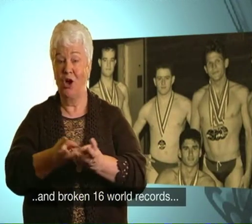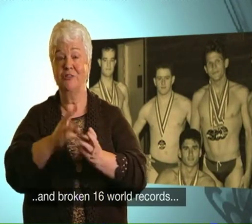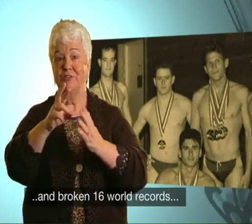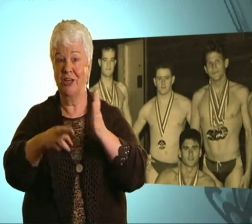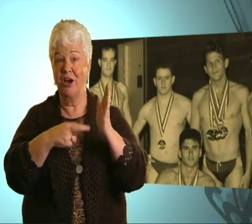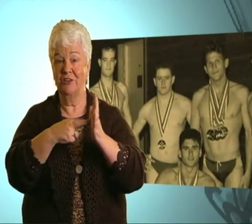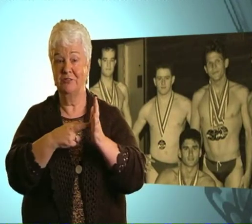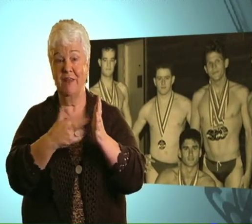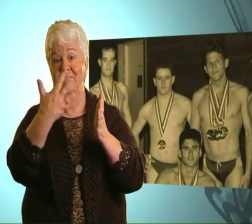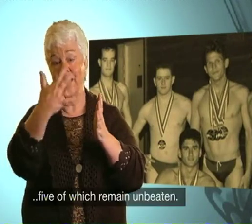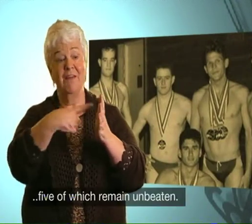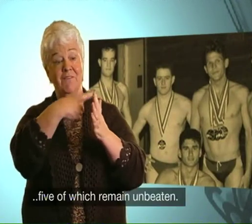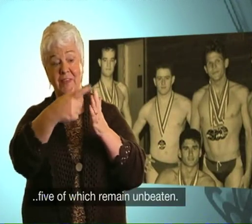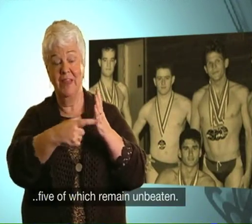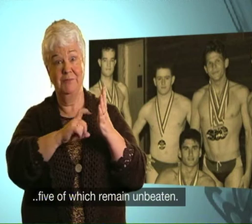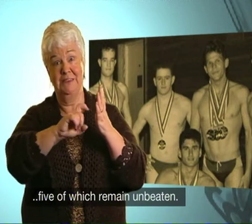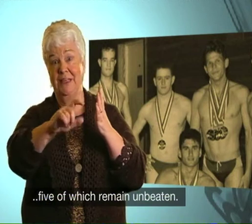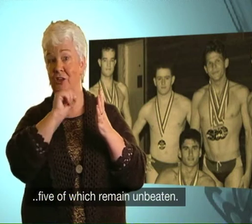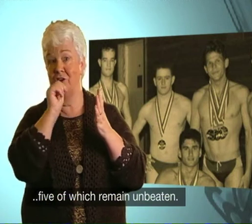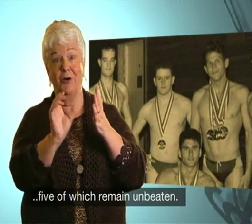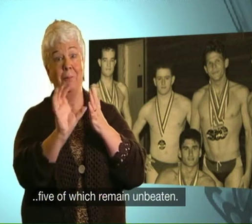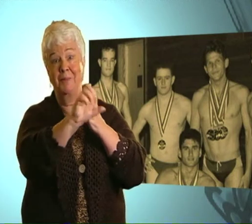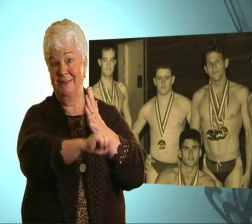records, 5 of which remain unbeaten.